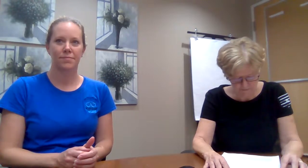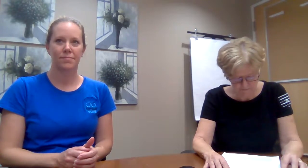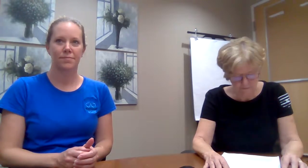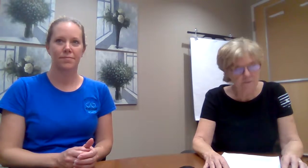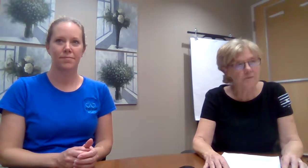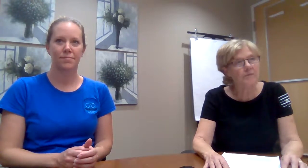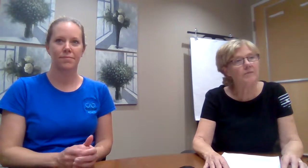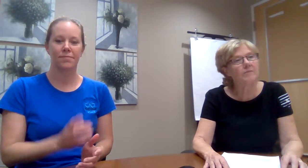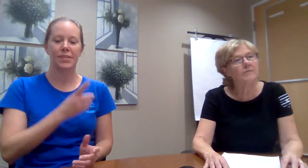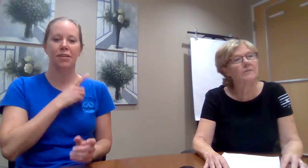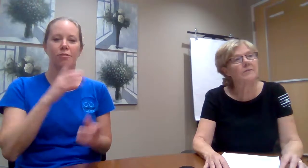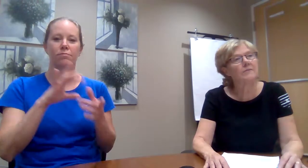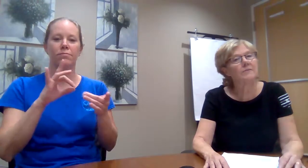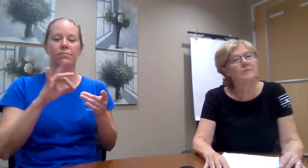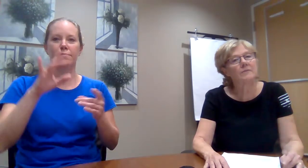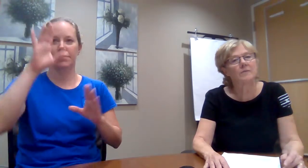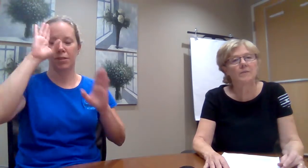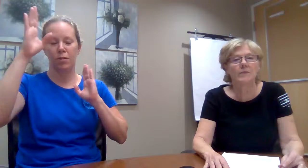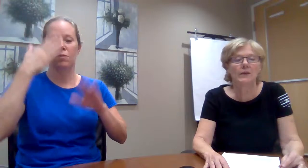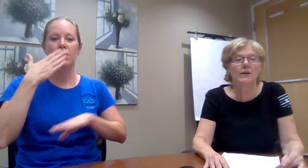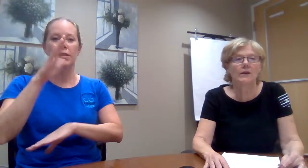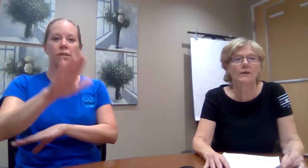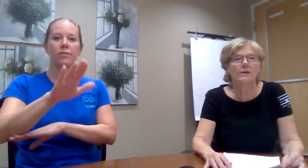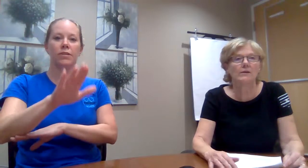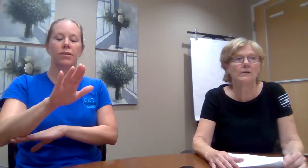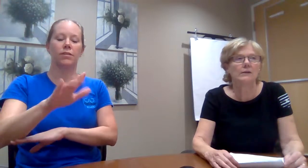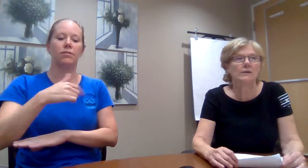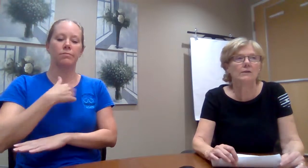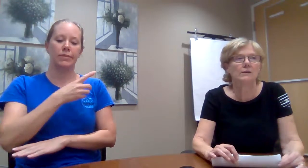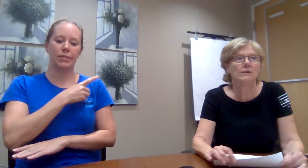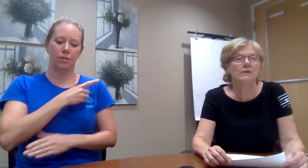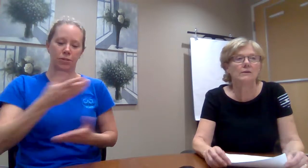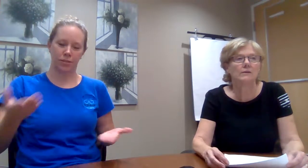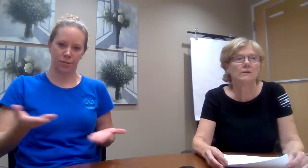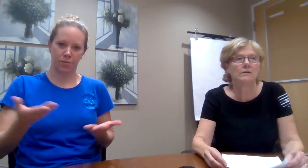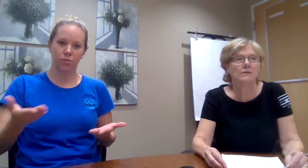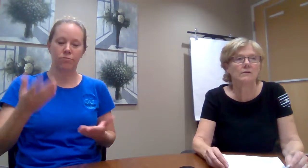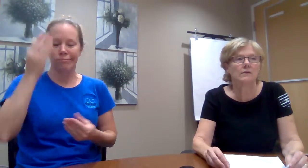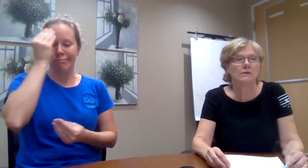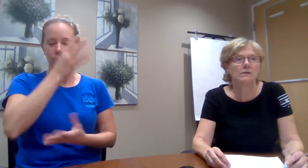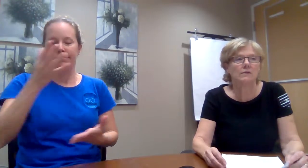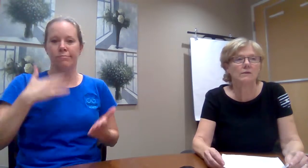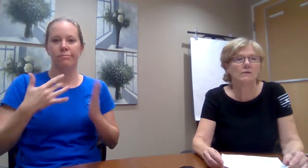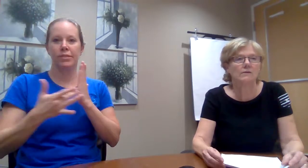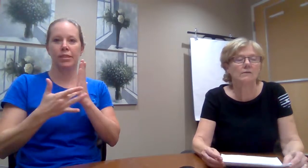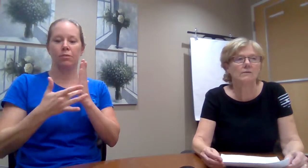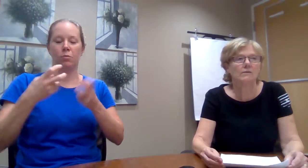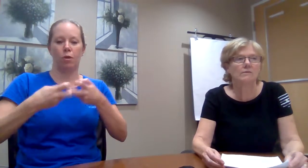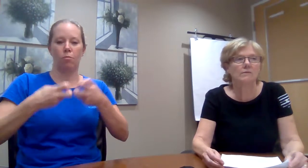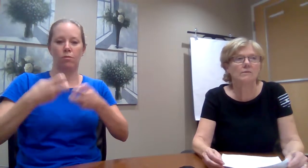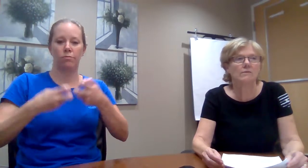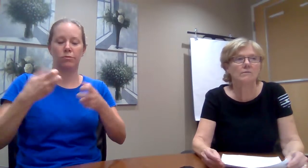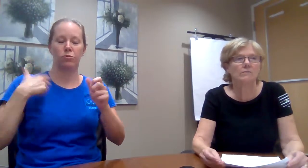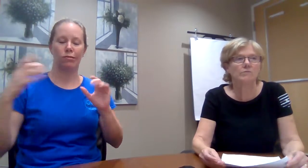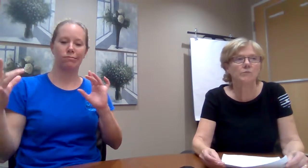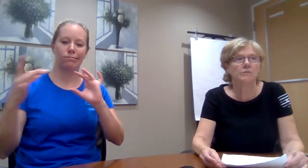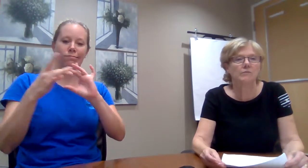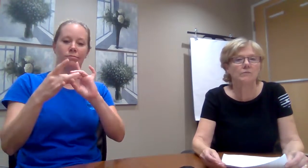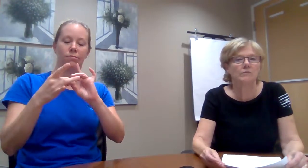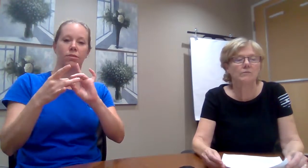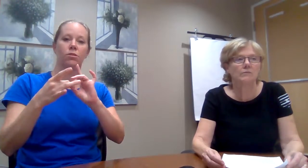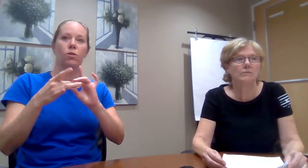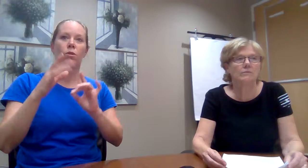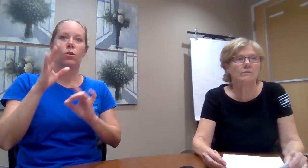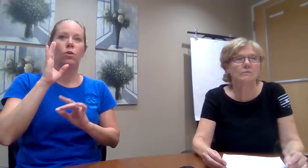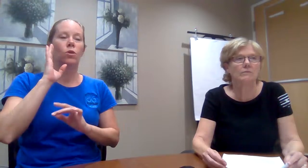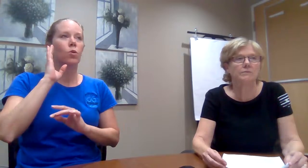Good evening, everyone. It's Derek Rumble here. We had some difficulties getting connected, so we are just going